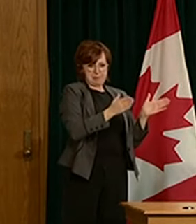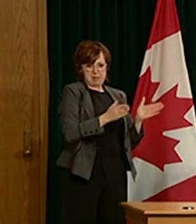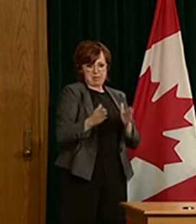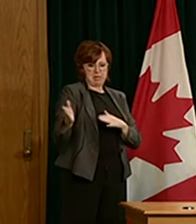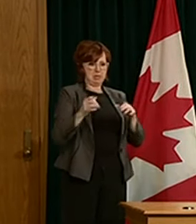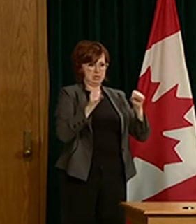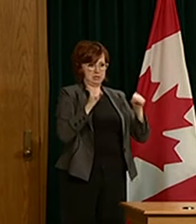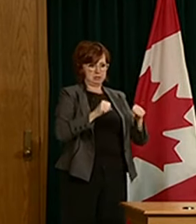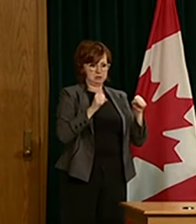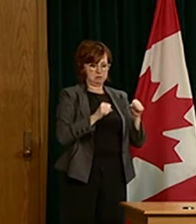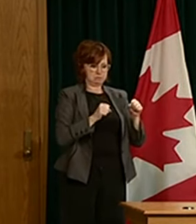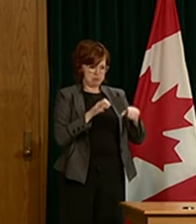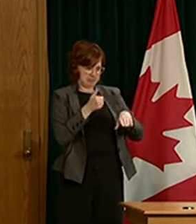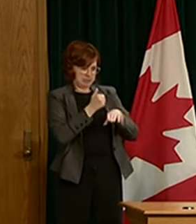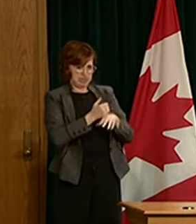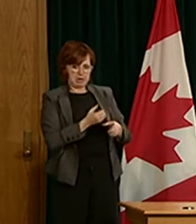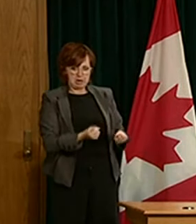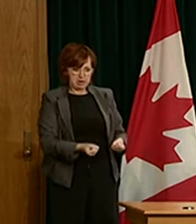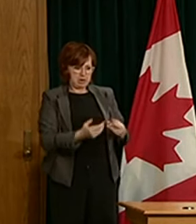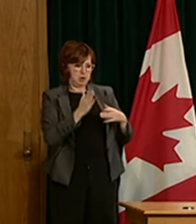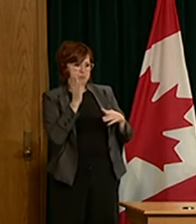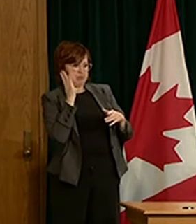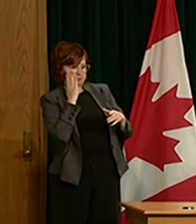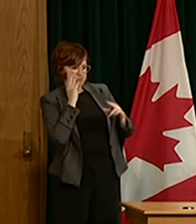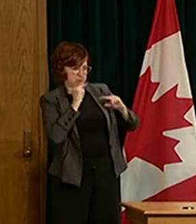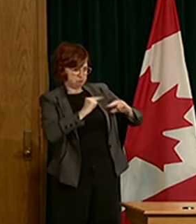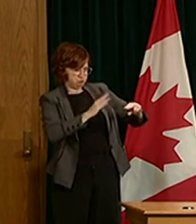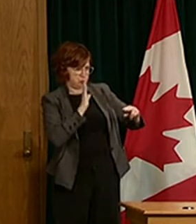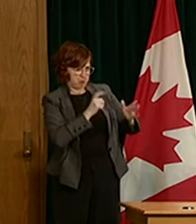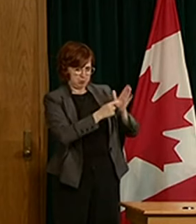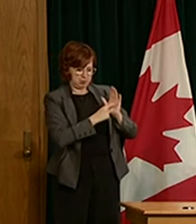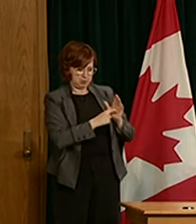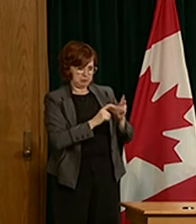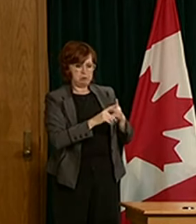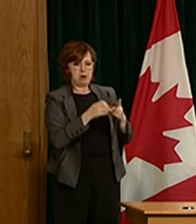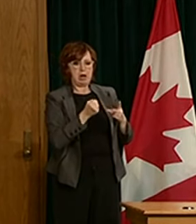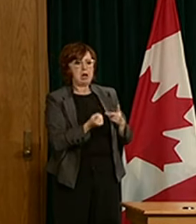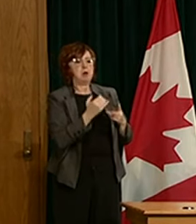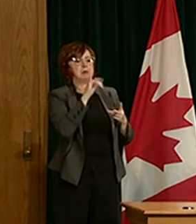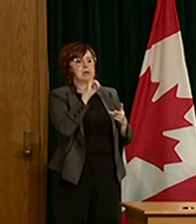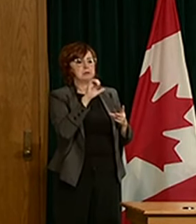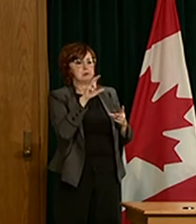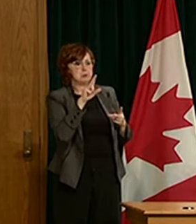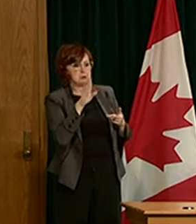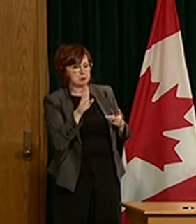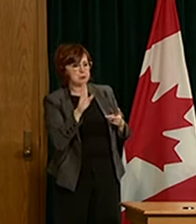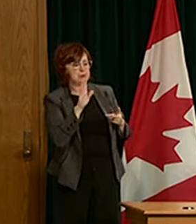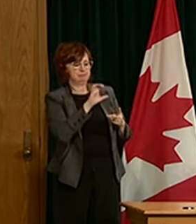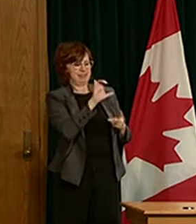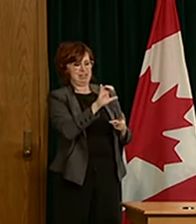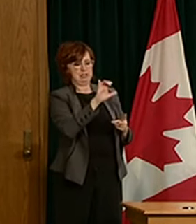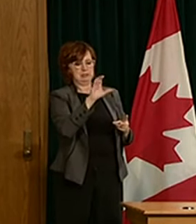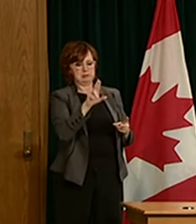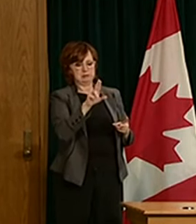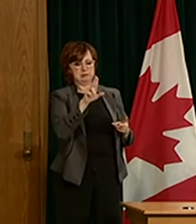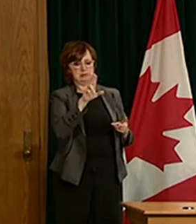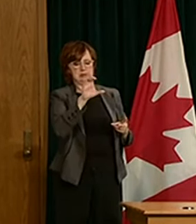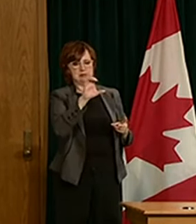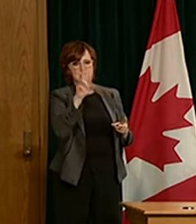of how many beds and intensive care beds would be required based on